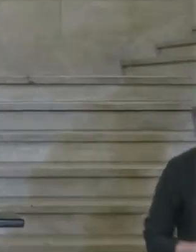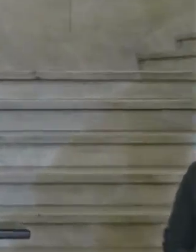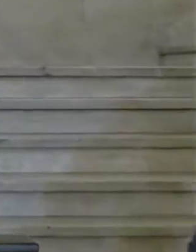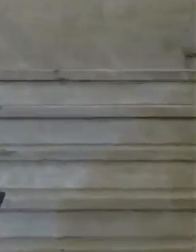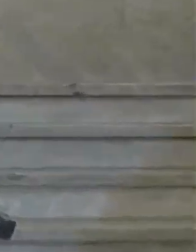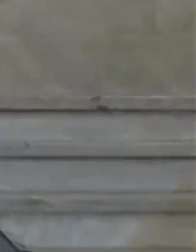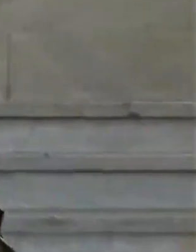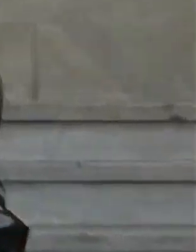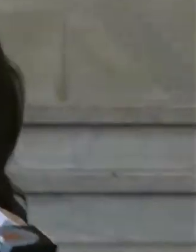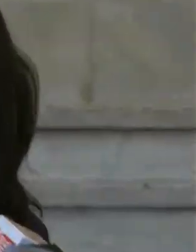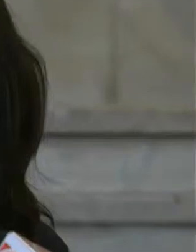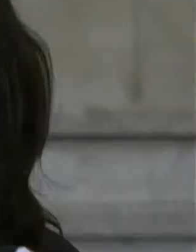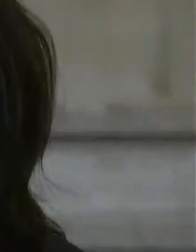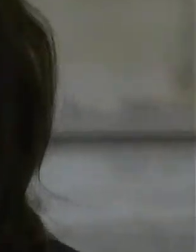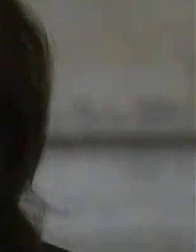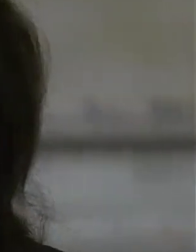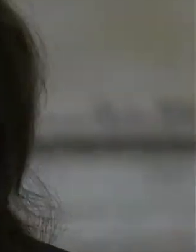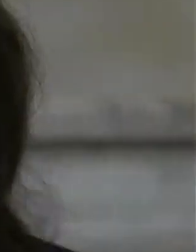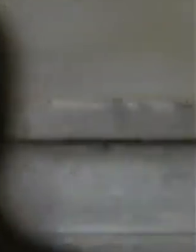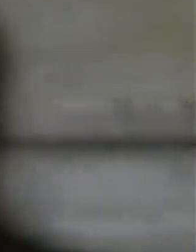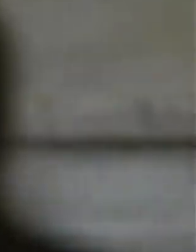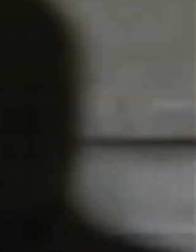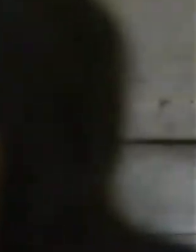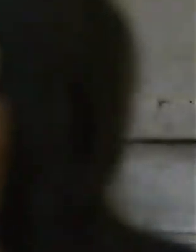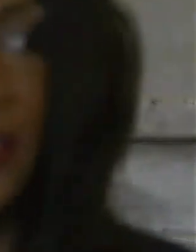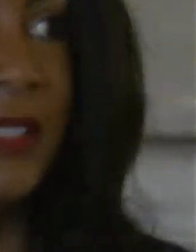since everybody was here on time.